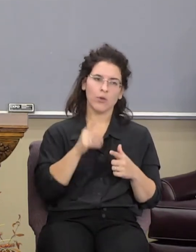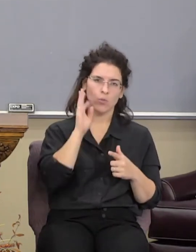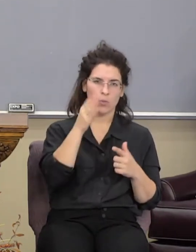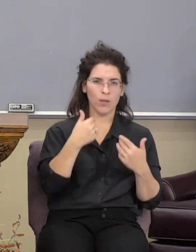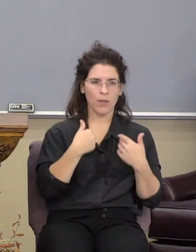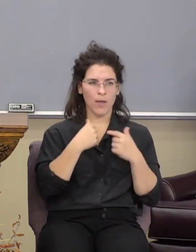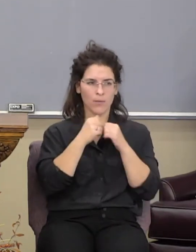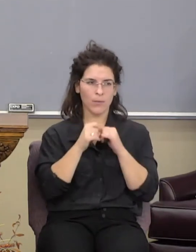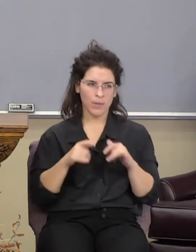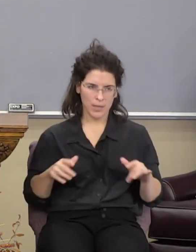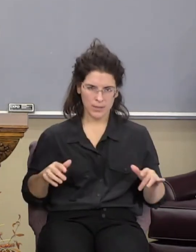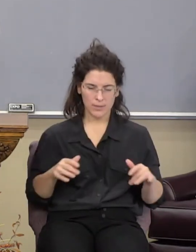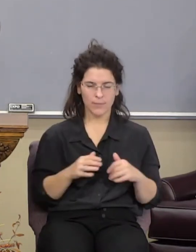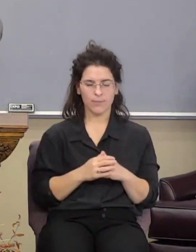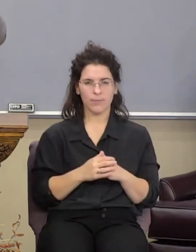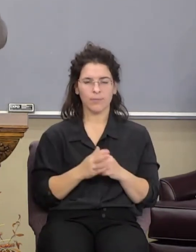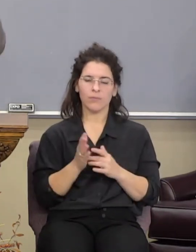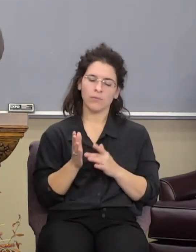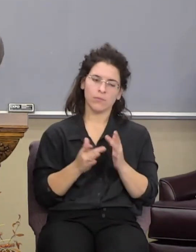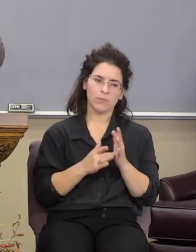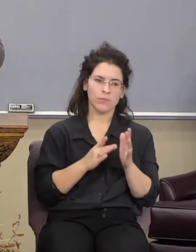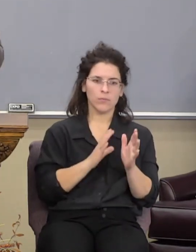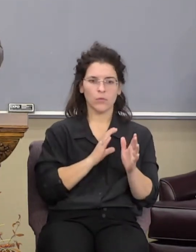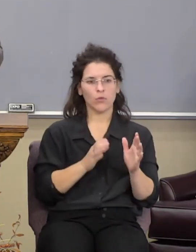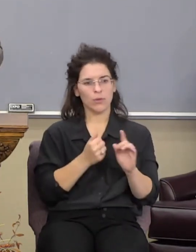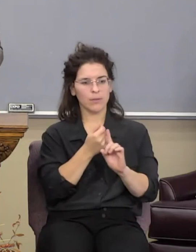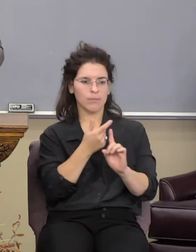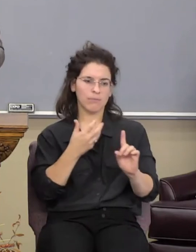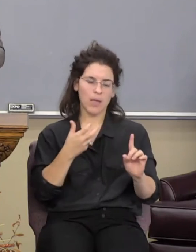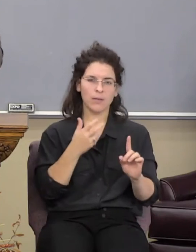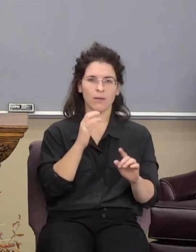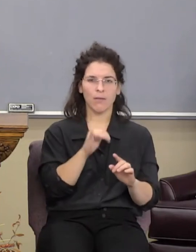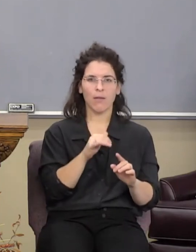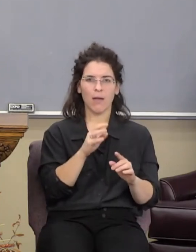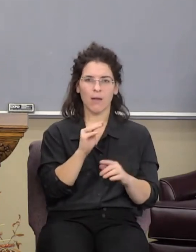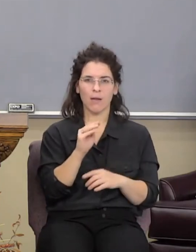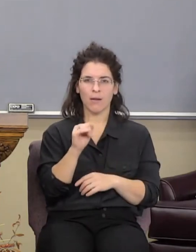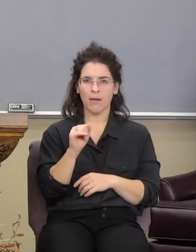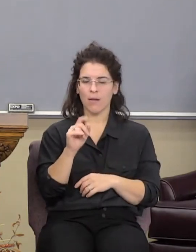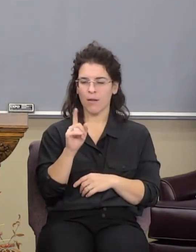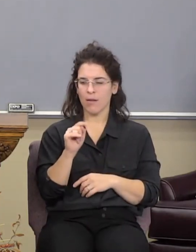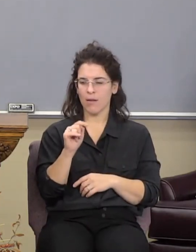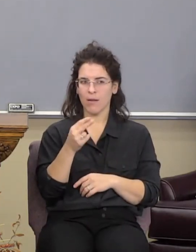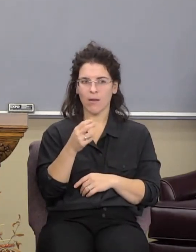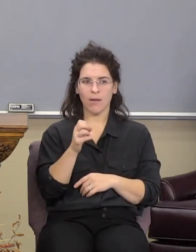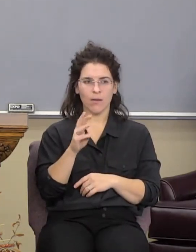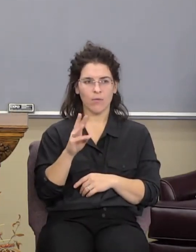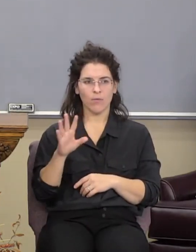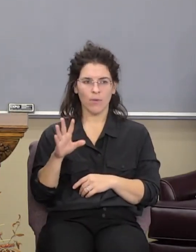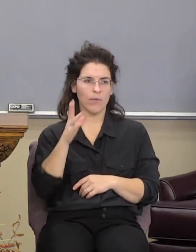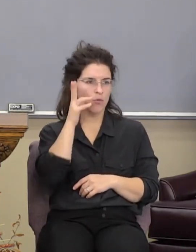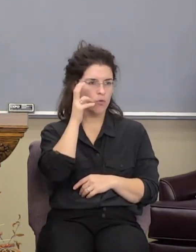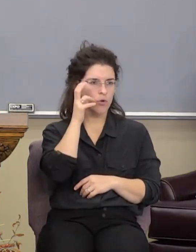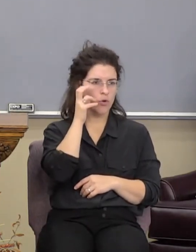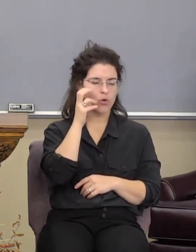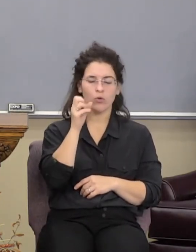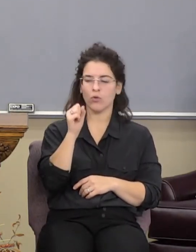blessing. So Jesus Christ, he expands on all of that in Matthew chapter 5. You've heard of the Sermon of the Mount,